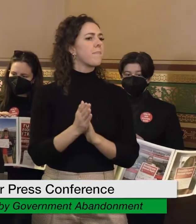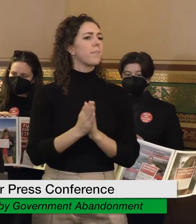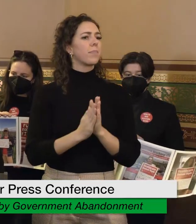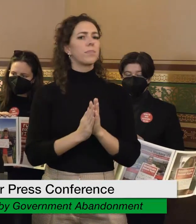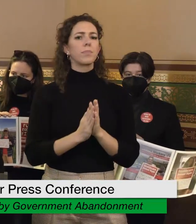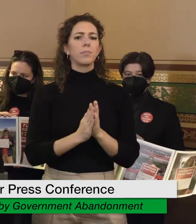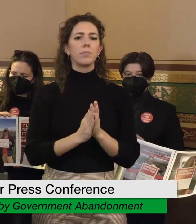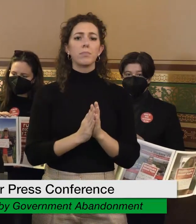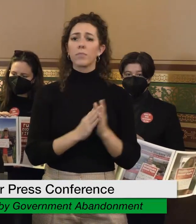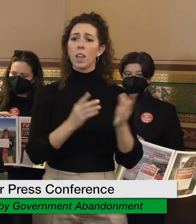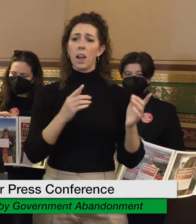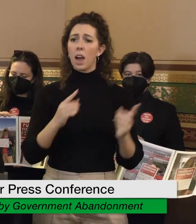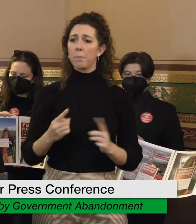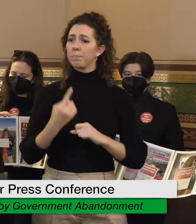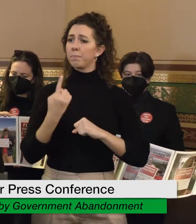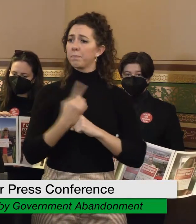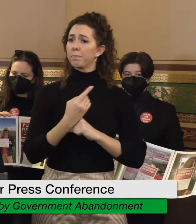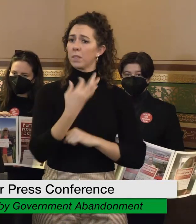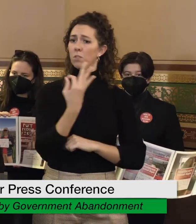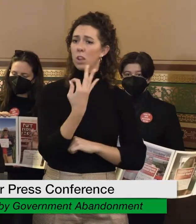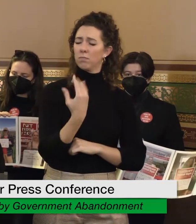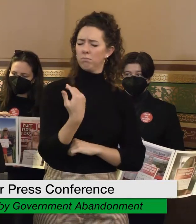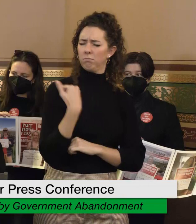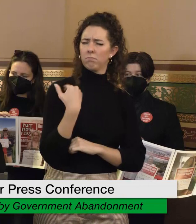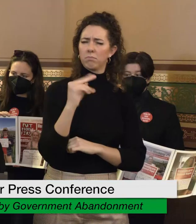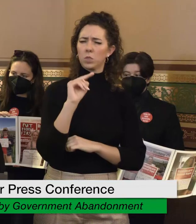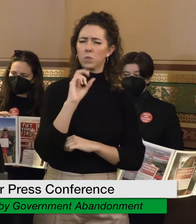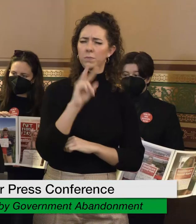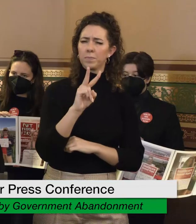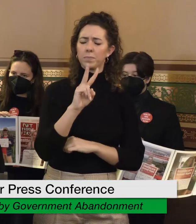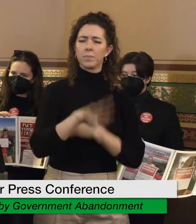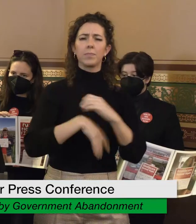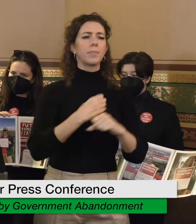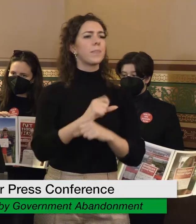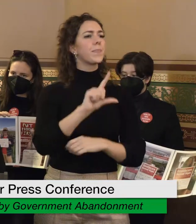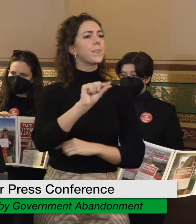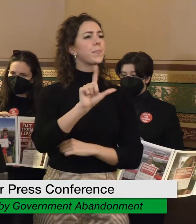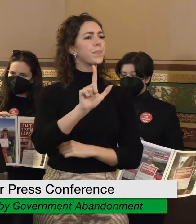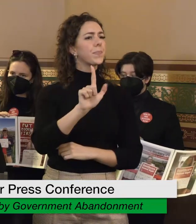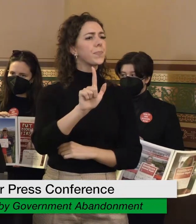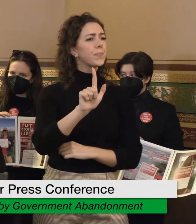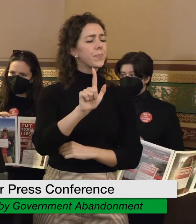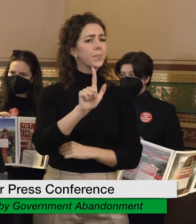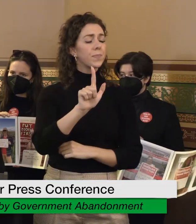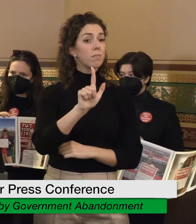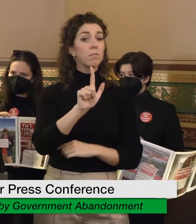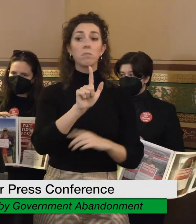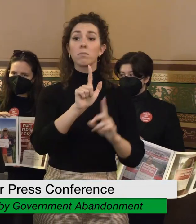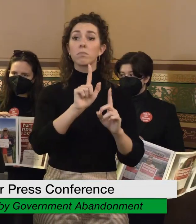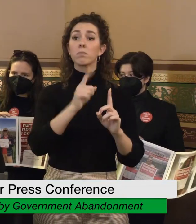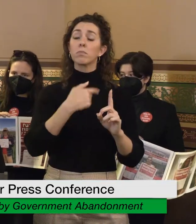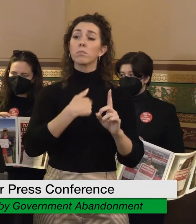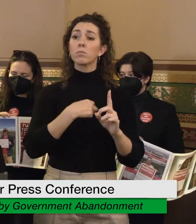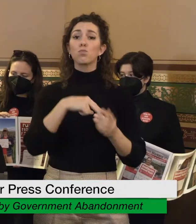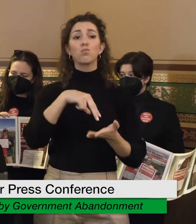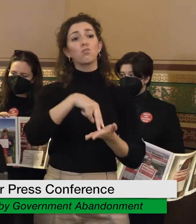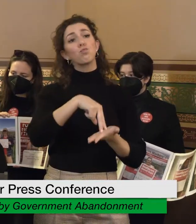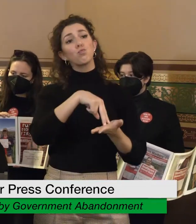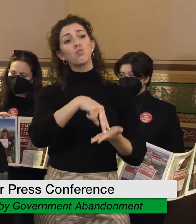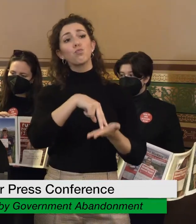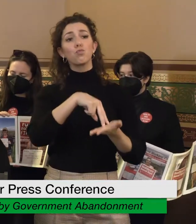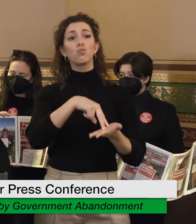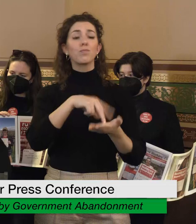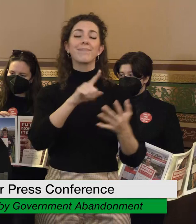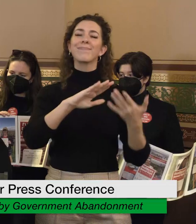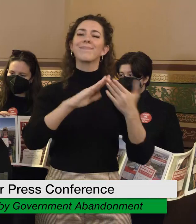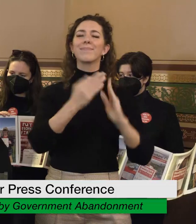On a Friday afternoon in November of 2021, while standing in City Hall Park